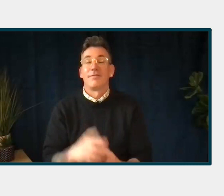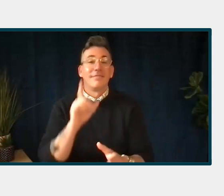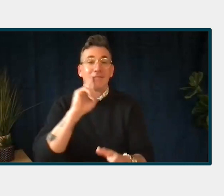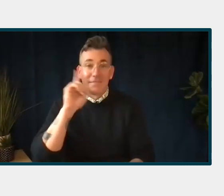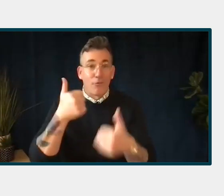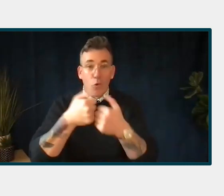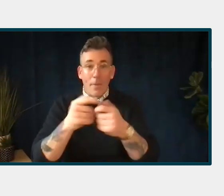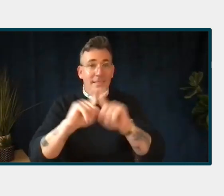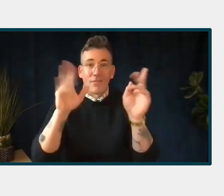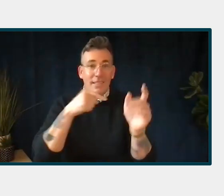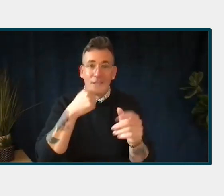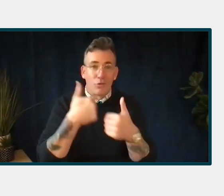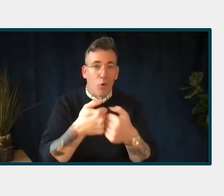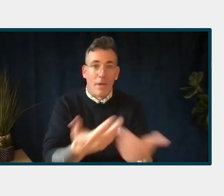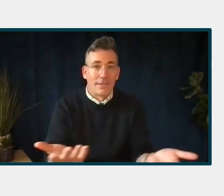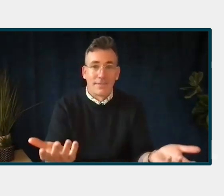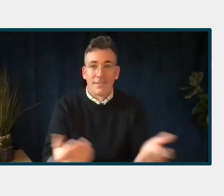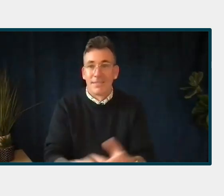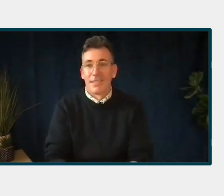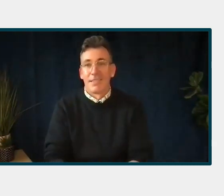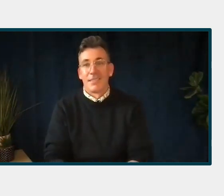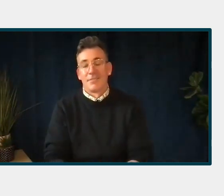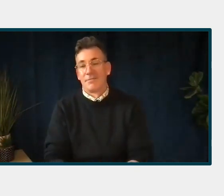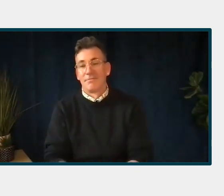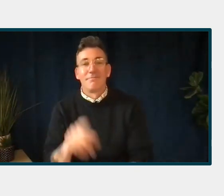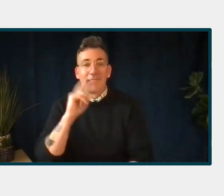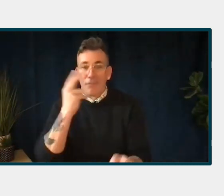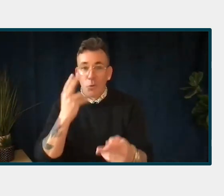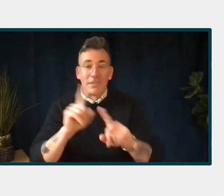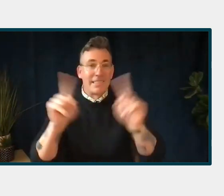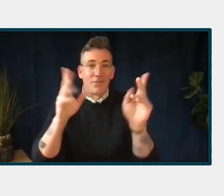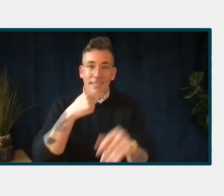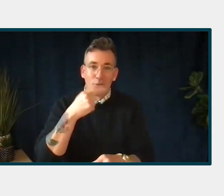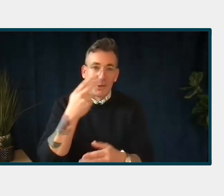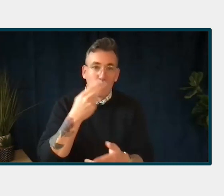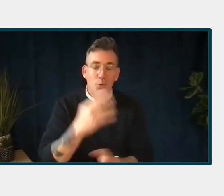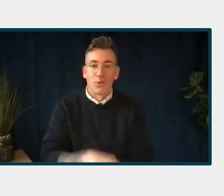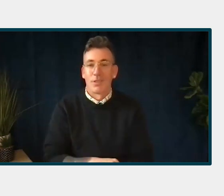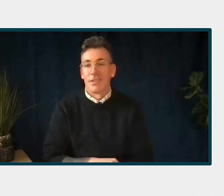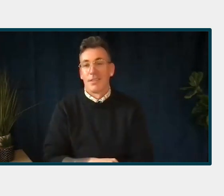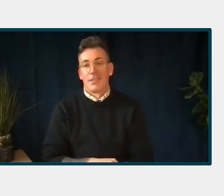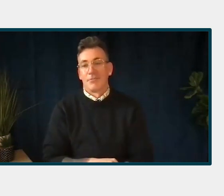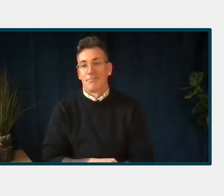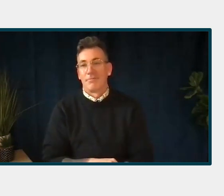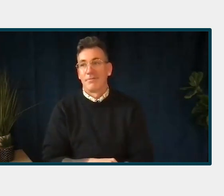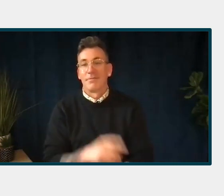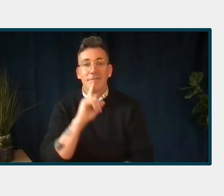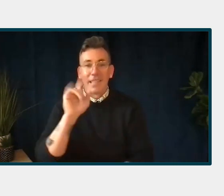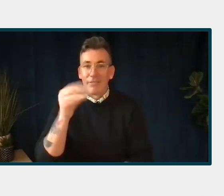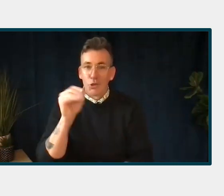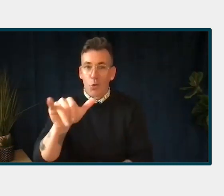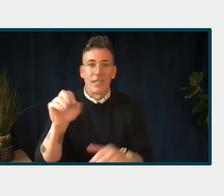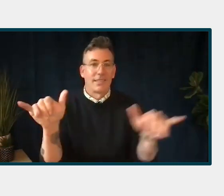it's beautiful. It's, deaf romance is different than hearing romance, right? Deaf humor is different from hearing